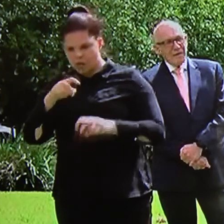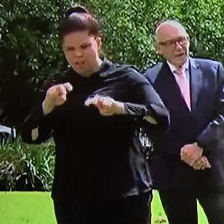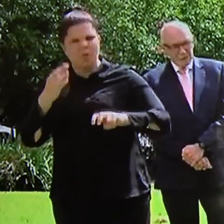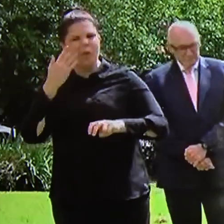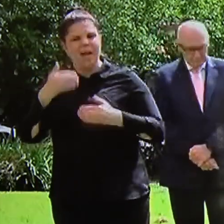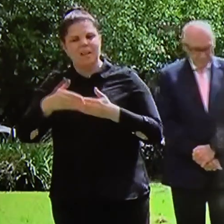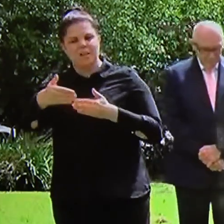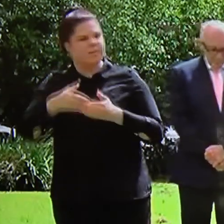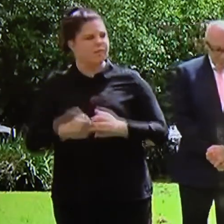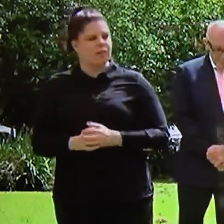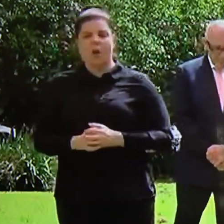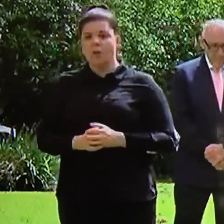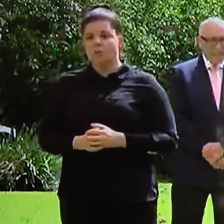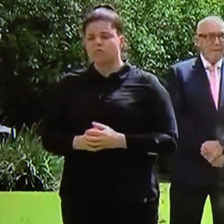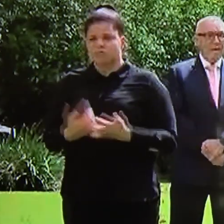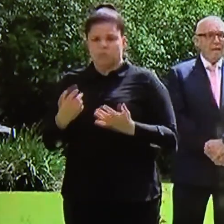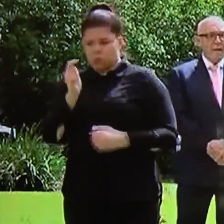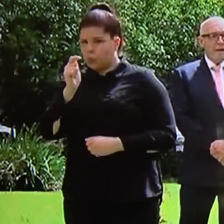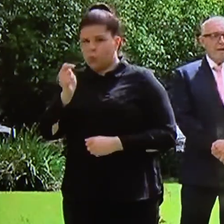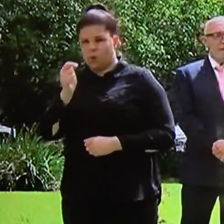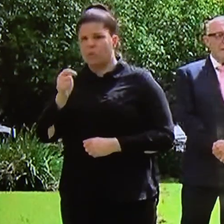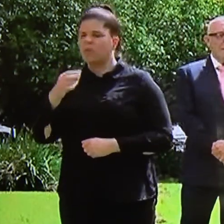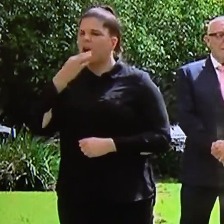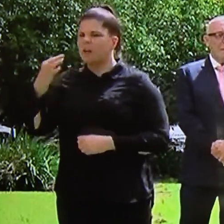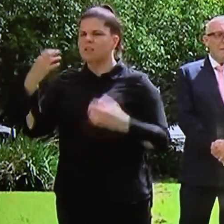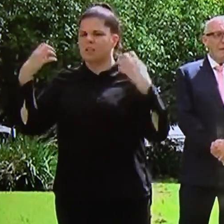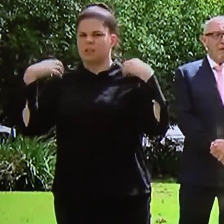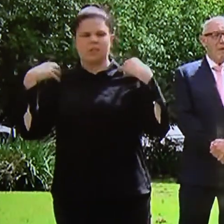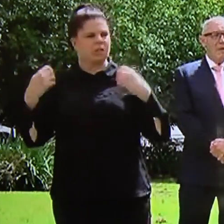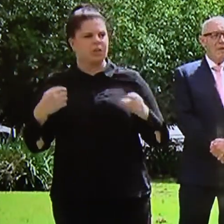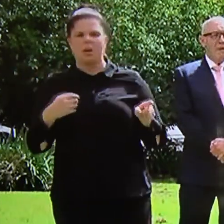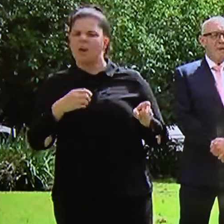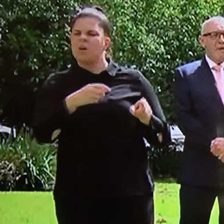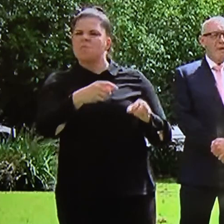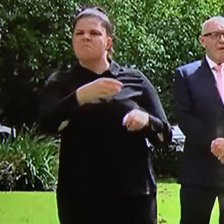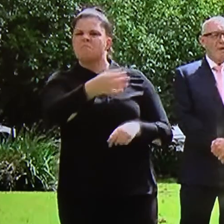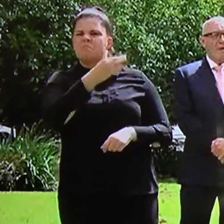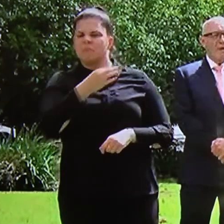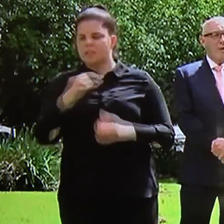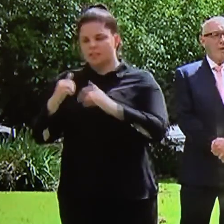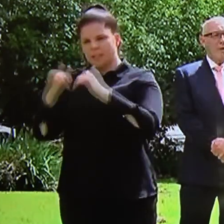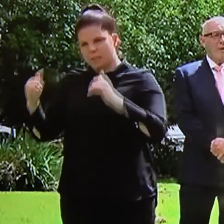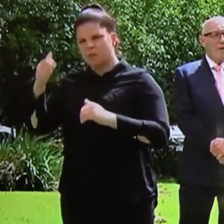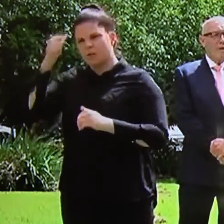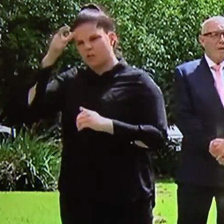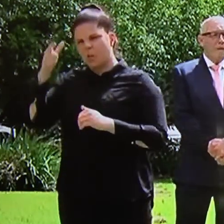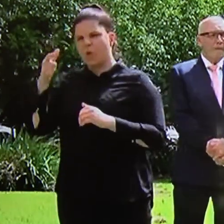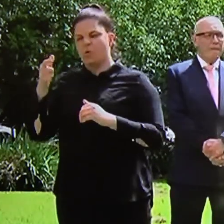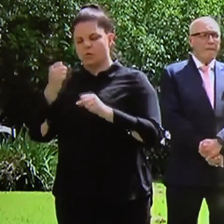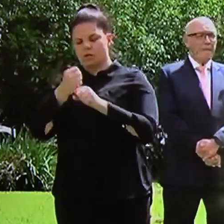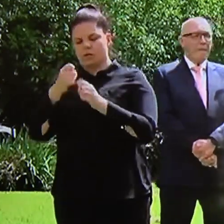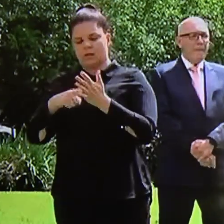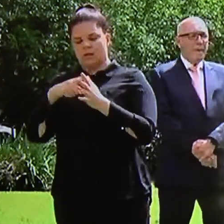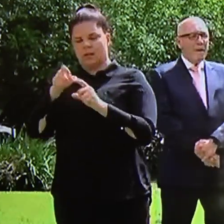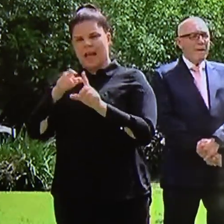The review is currently underway, and again, you should be talking to the Commissioner. No, I'm talking about a separate inquiry that Gladys Berejiklian foreshadowed when she